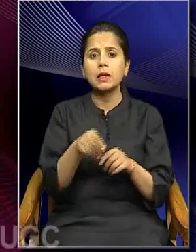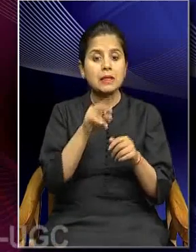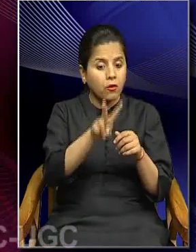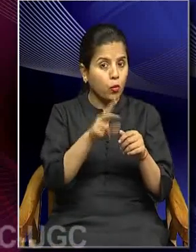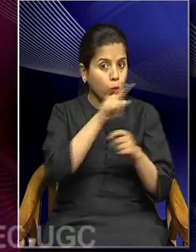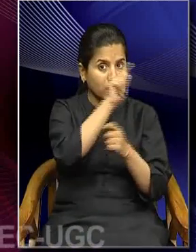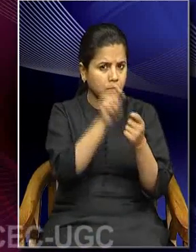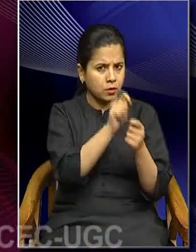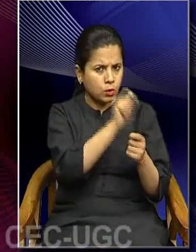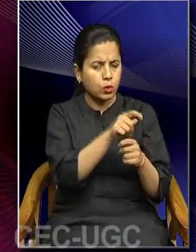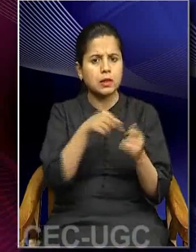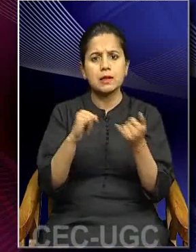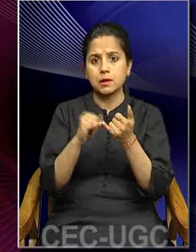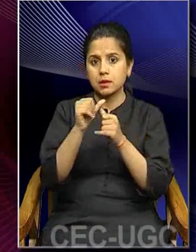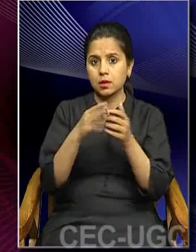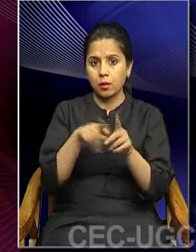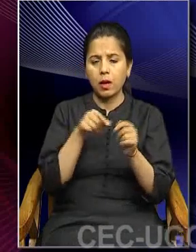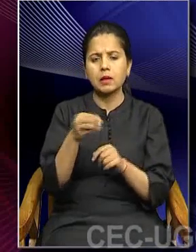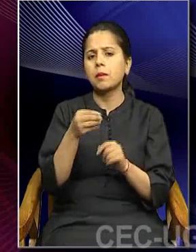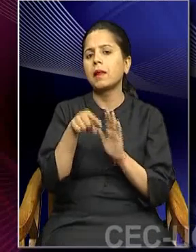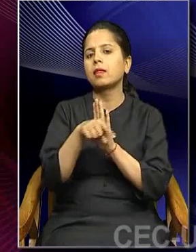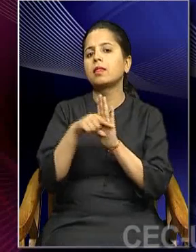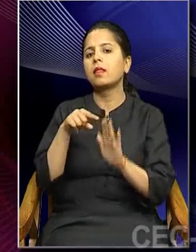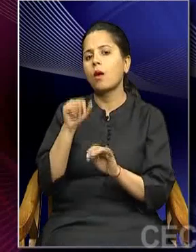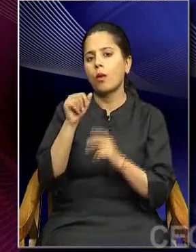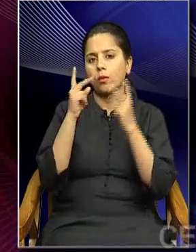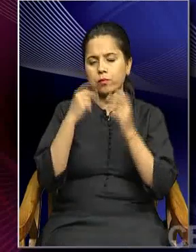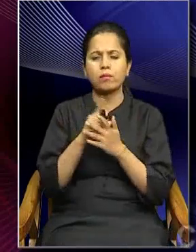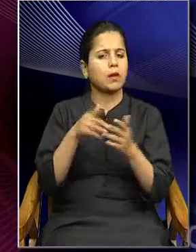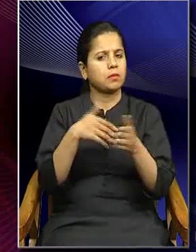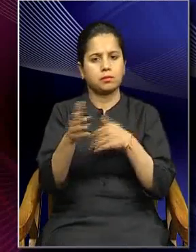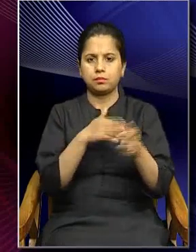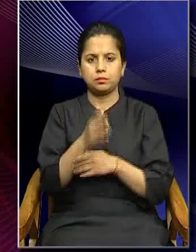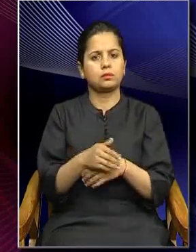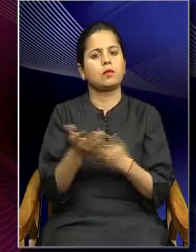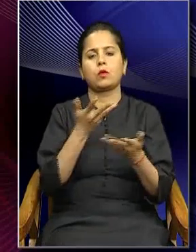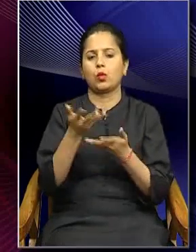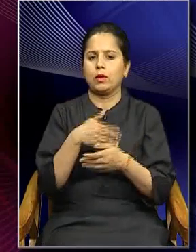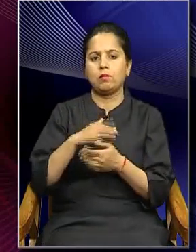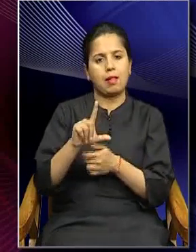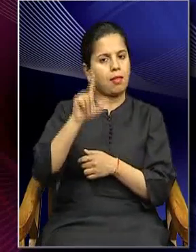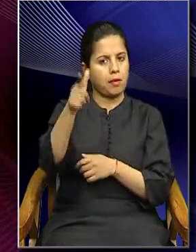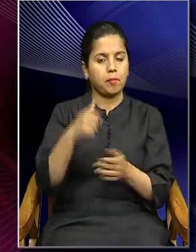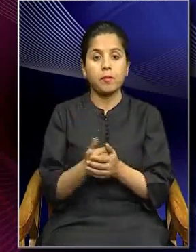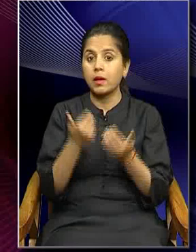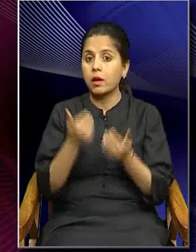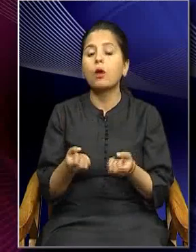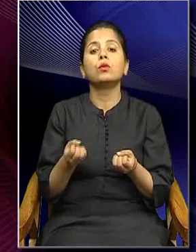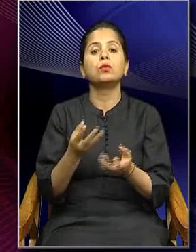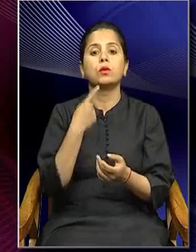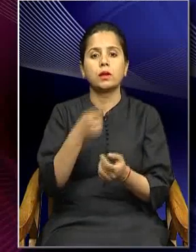samavaya, abhav is negative. Anyway, we'll discuss about that later. Let me now begin